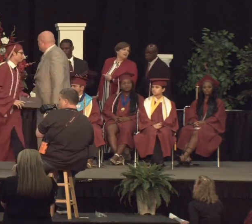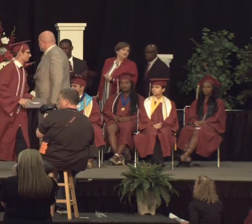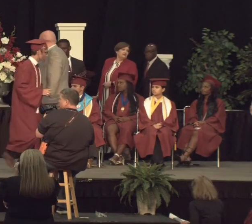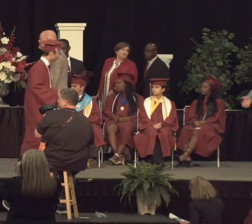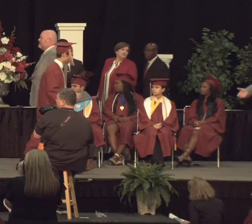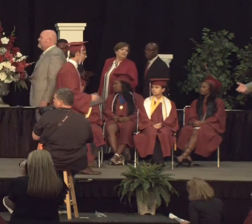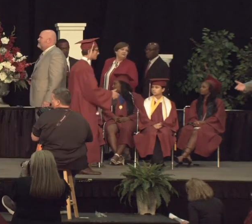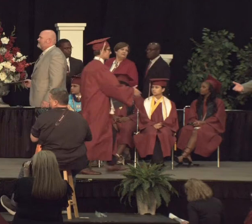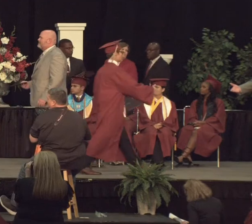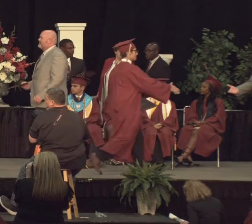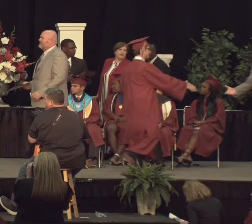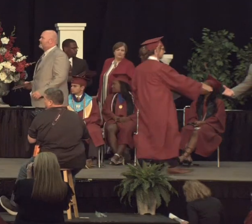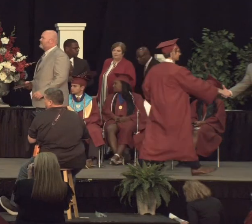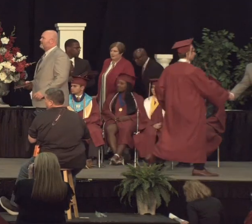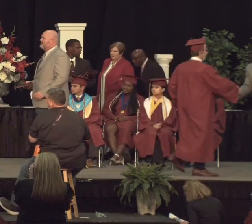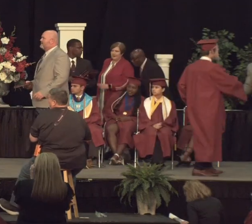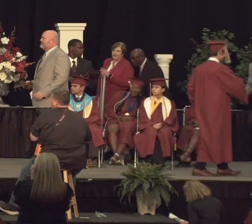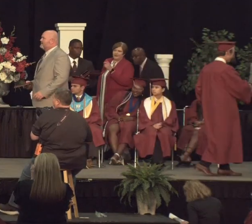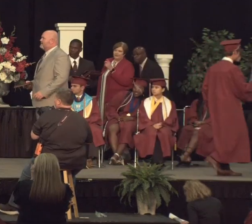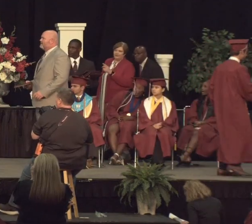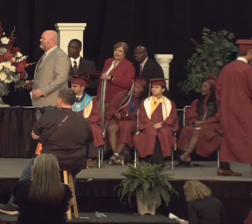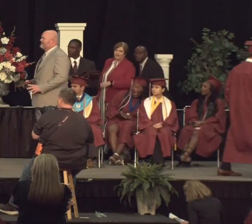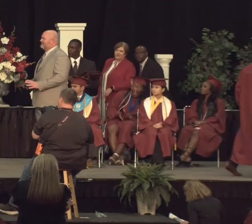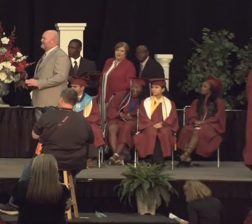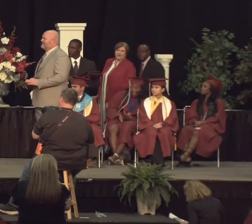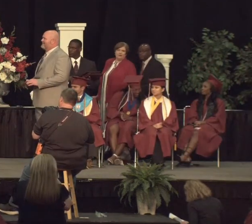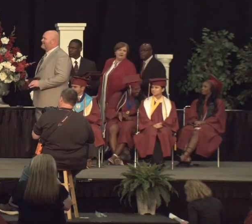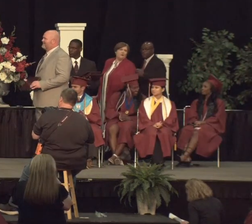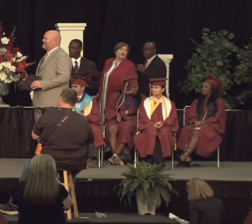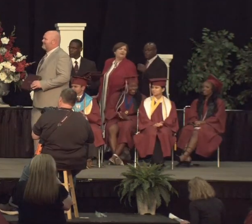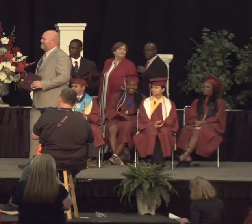Andrew Schaefer, cum laude.